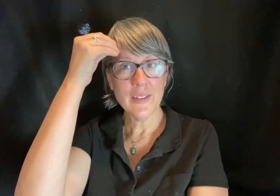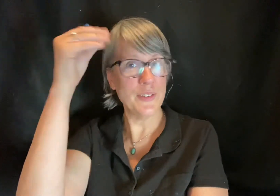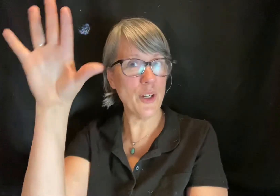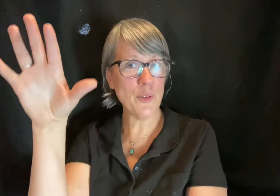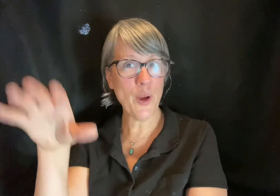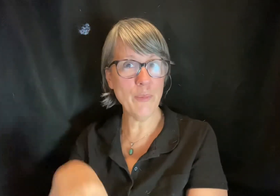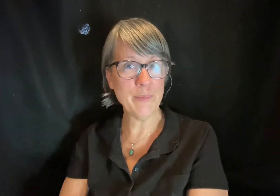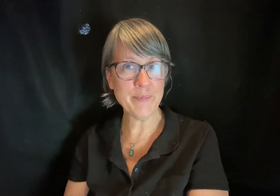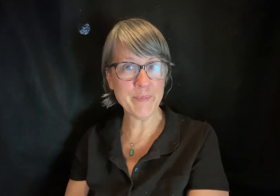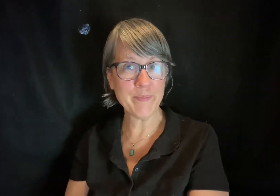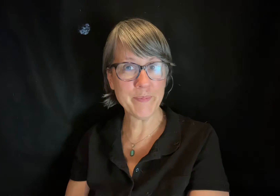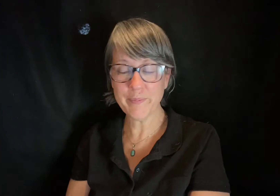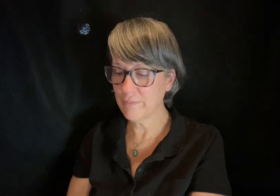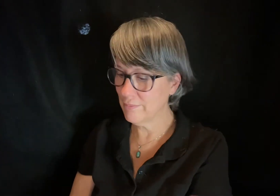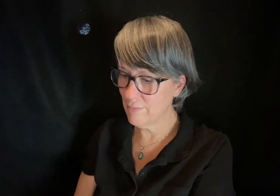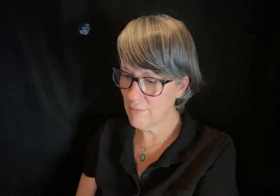Don't know.